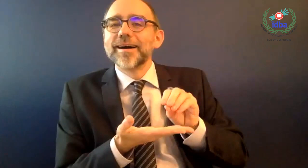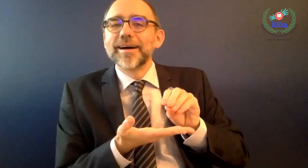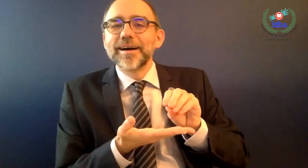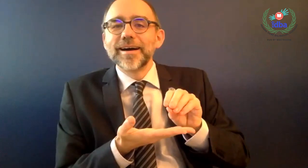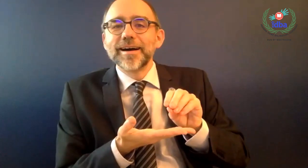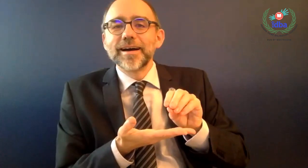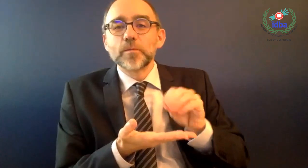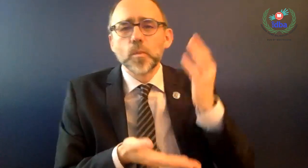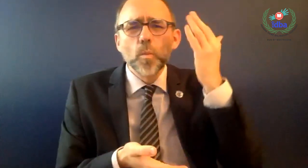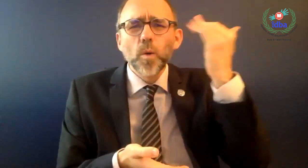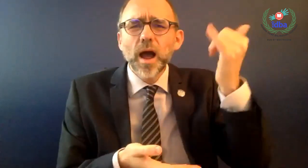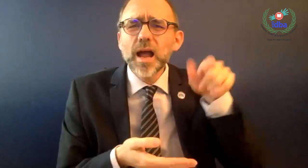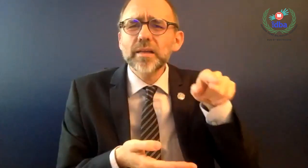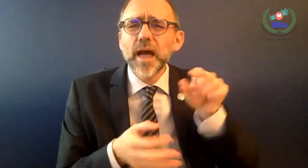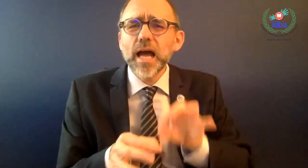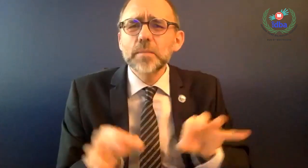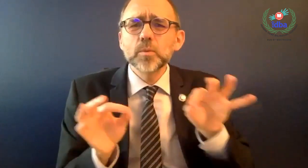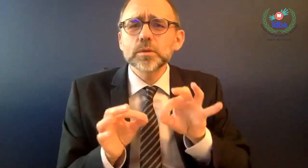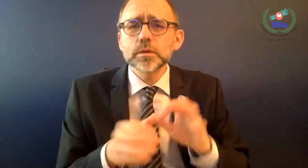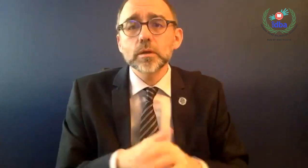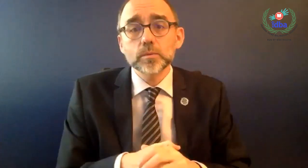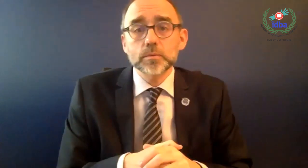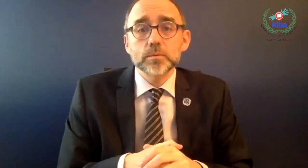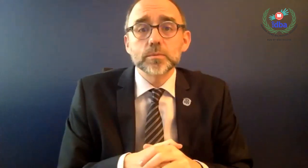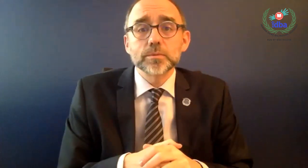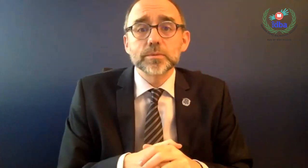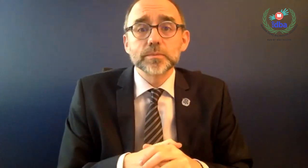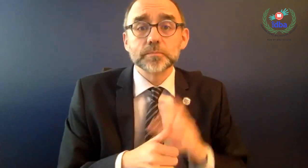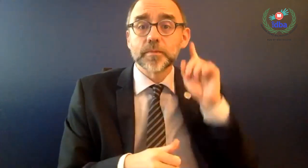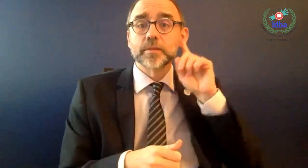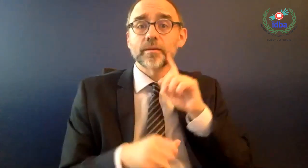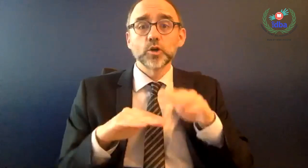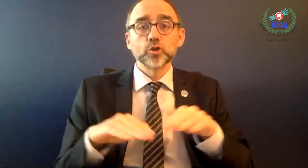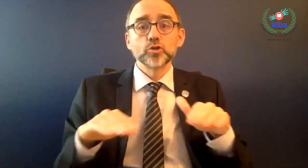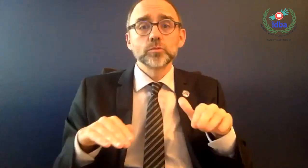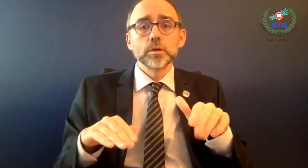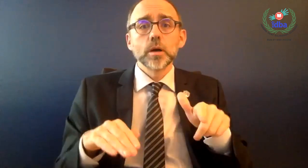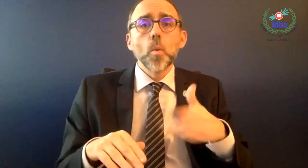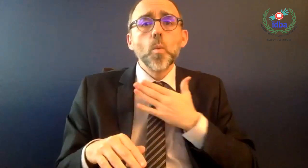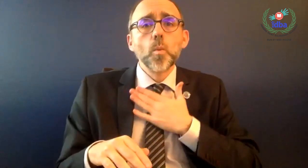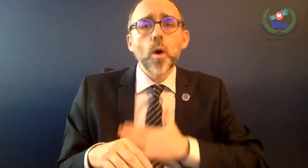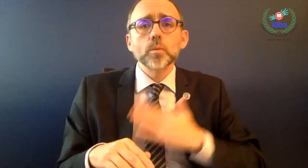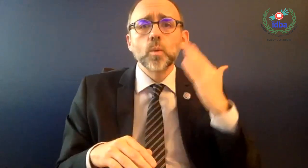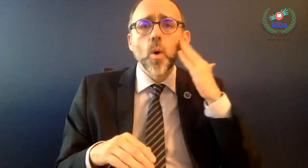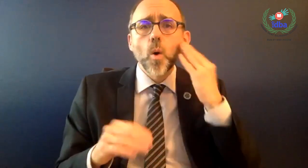there should be deaf role models. Why are they important? Why are the deaf role models or deaf adults very important for the young deaf